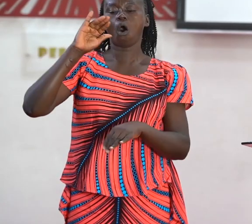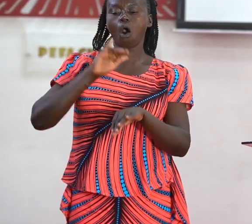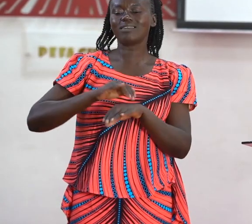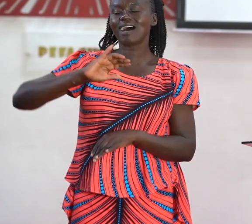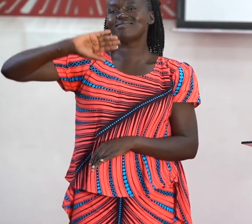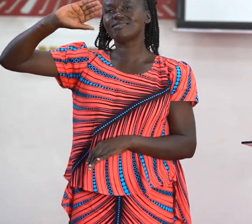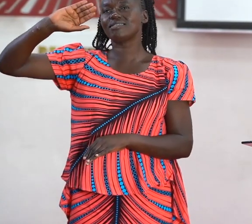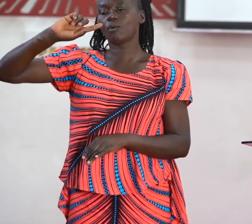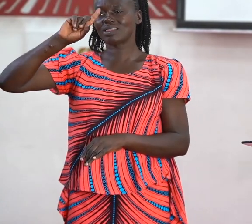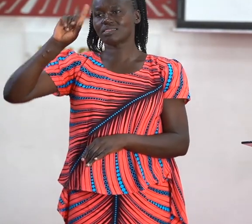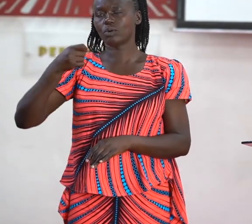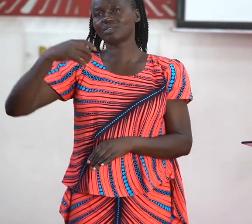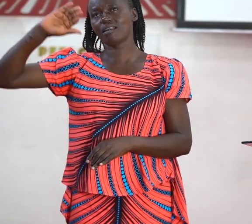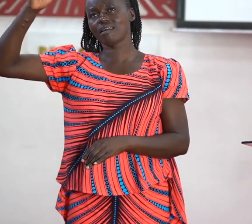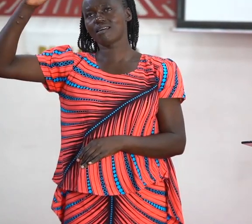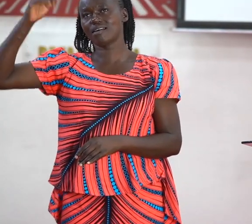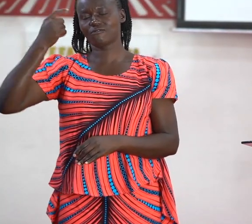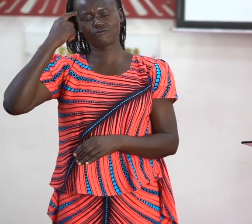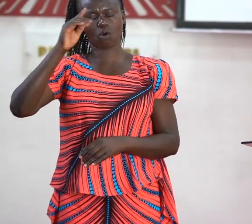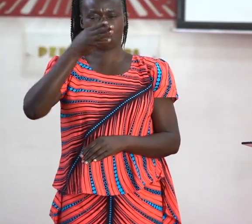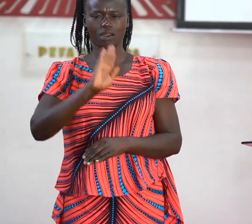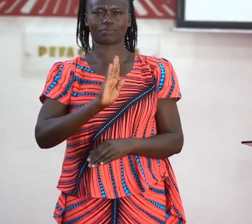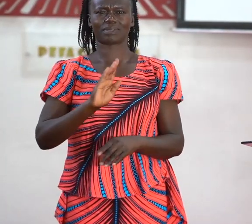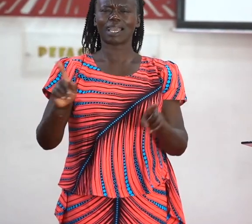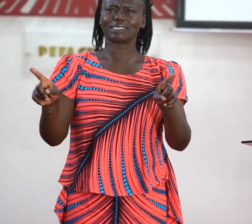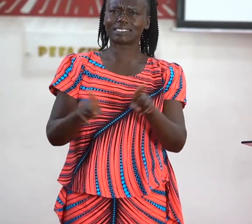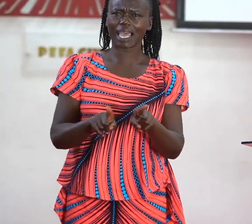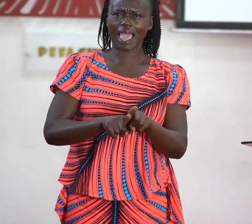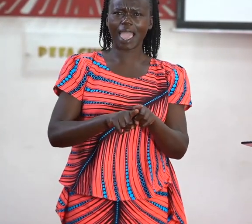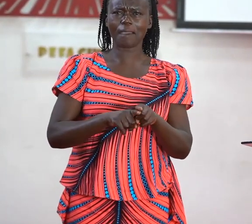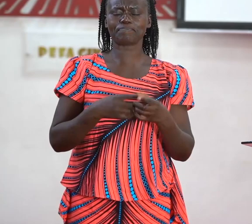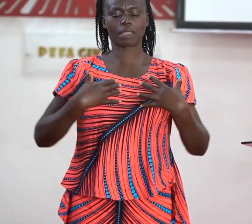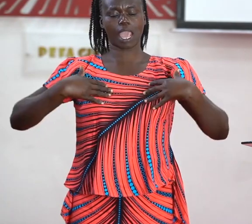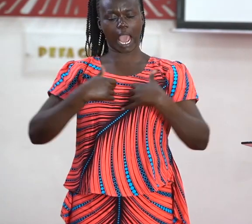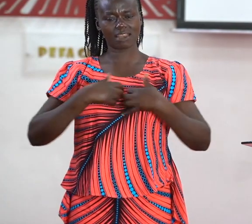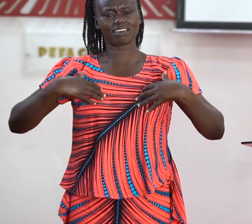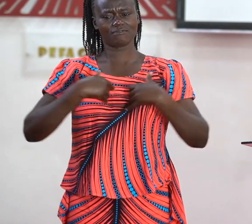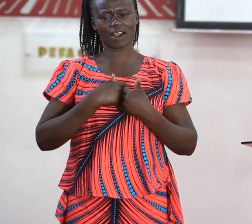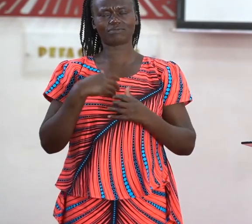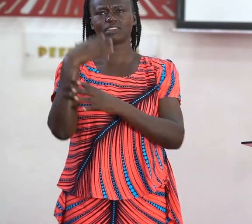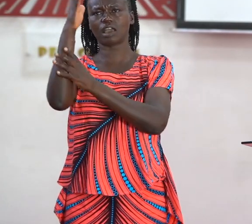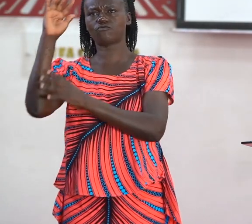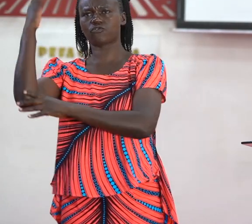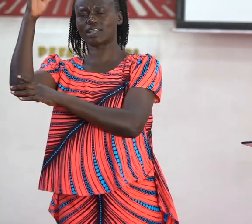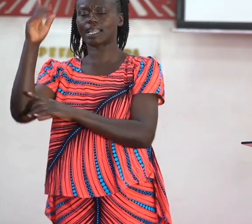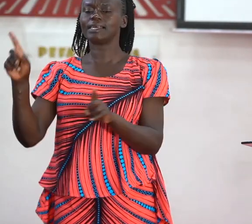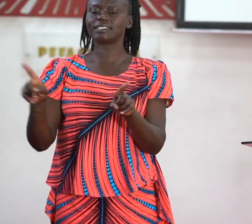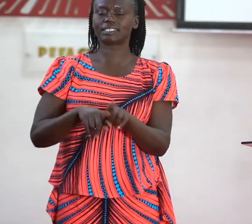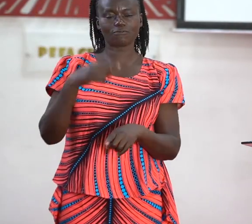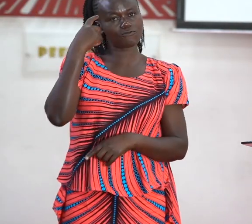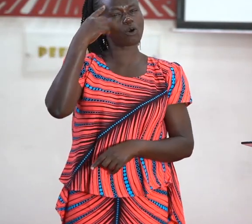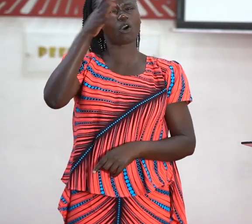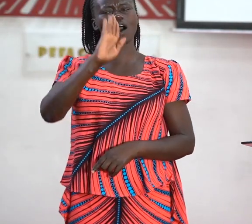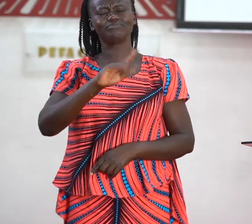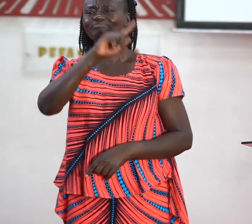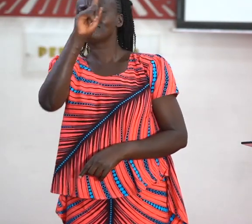on a thousand hills, they are his. And so even all the beasts that are in the forest, they still belong to him. Do you have a